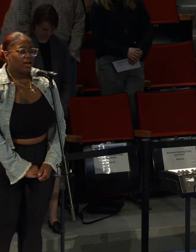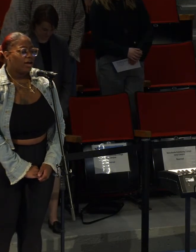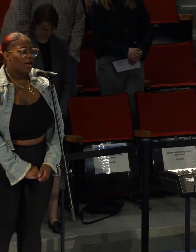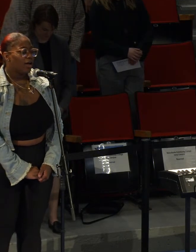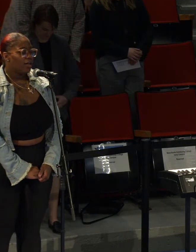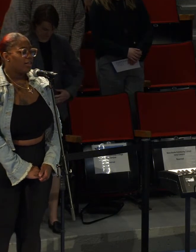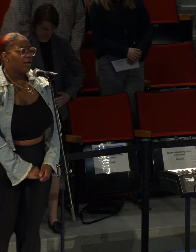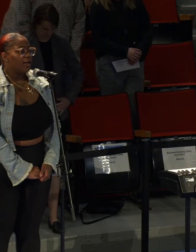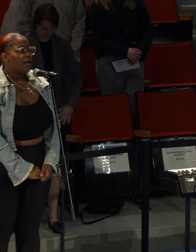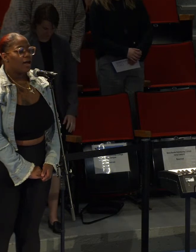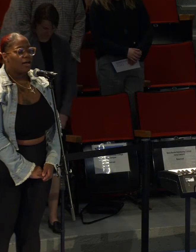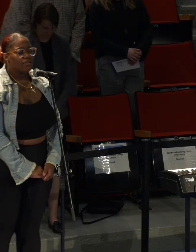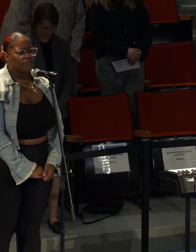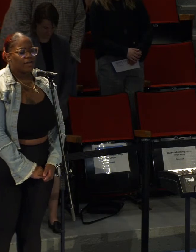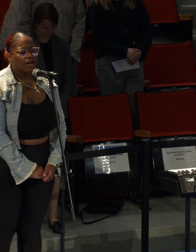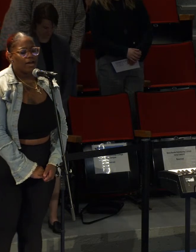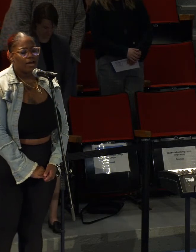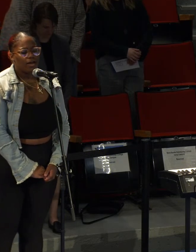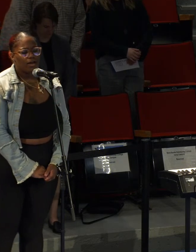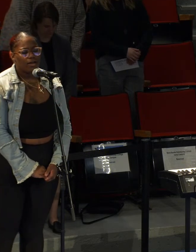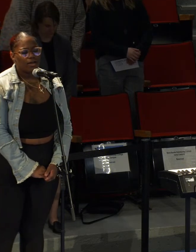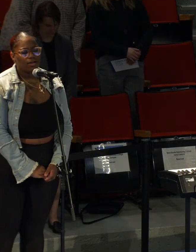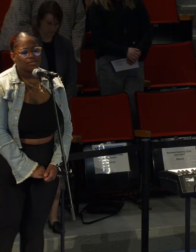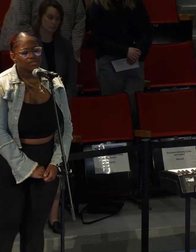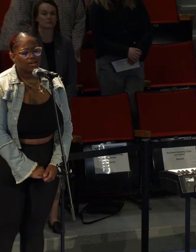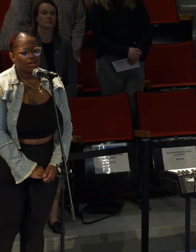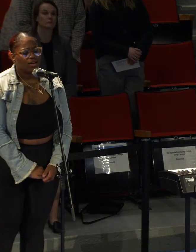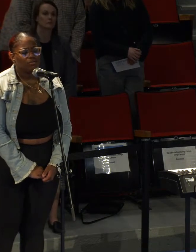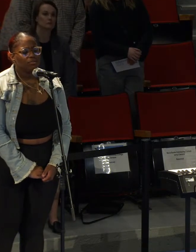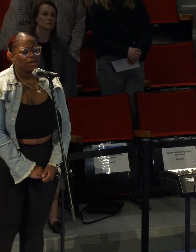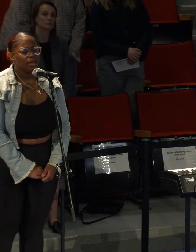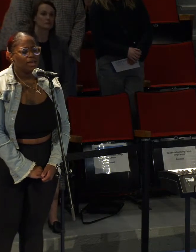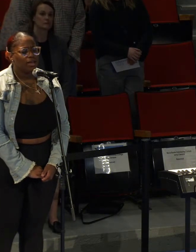in all of us